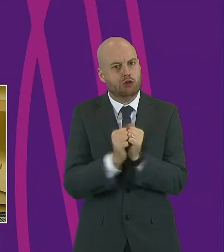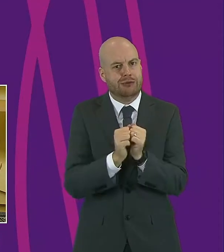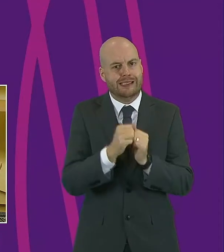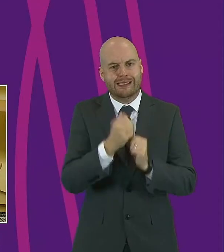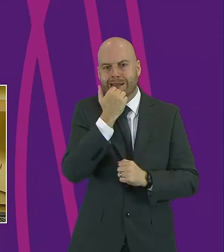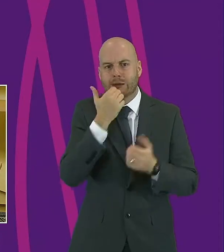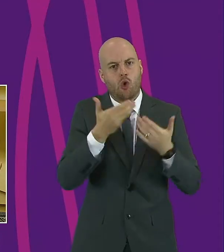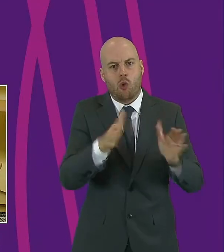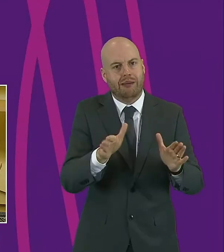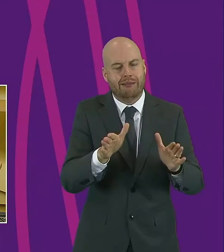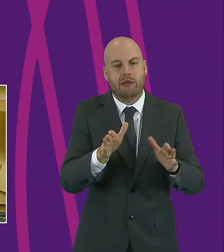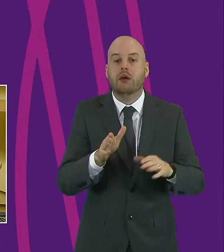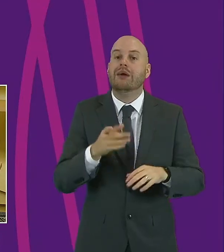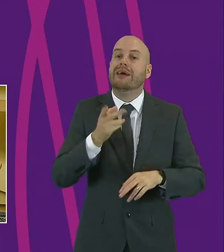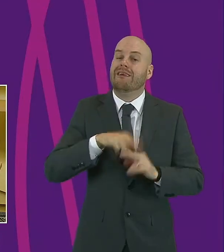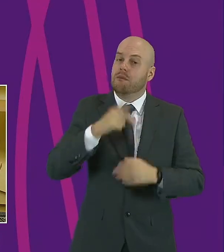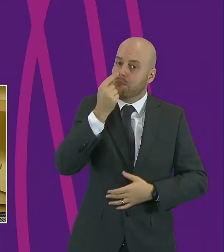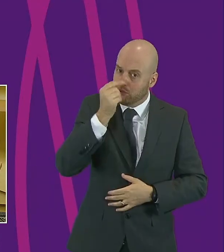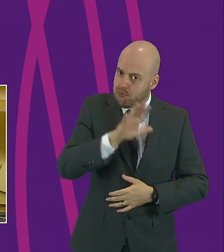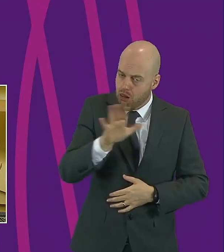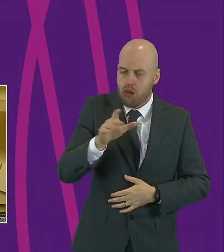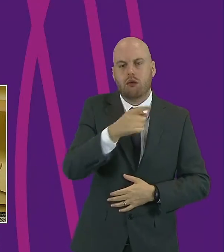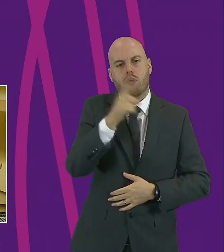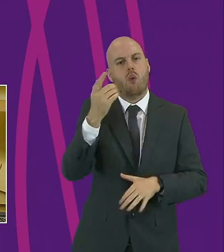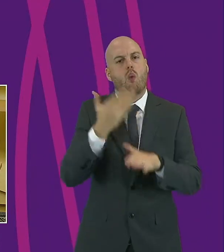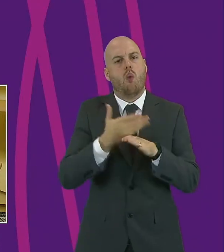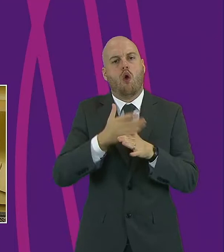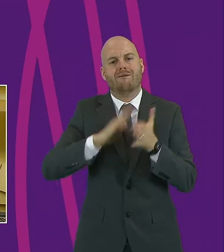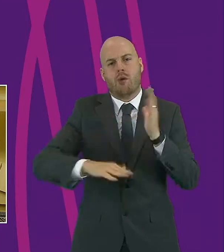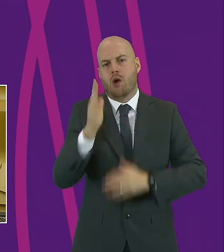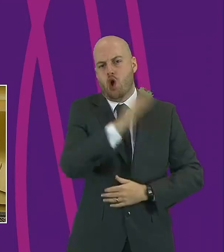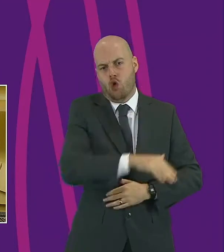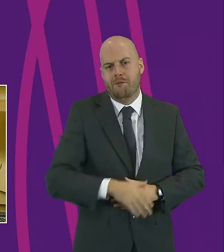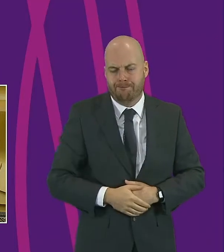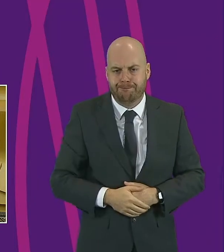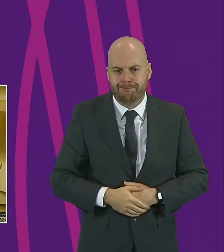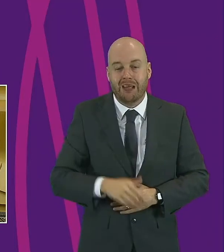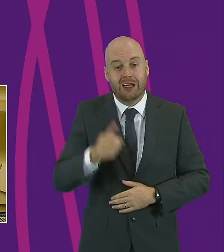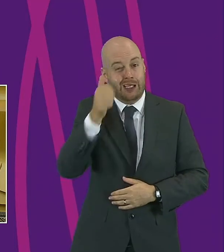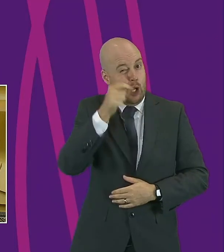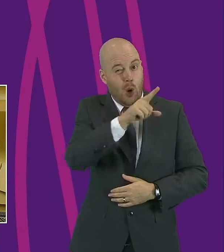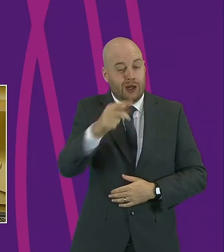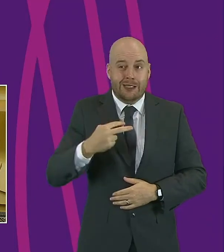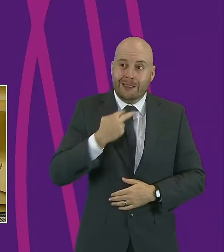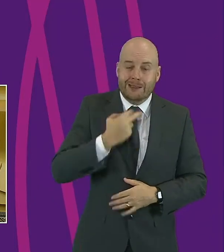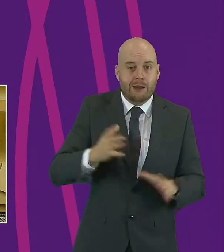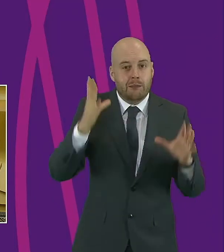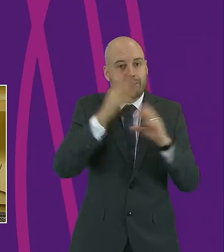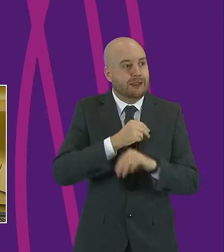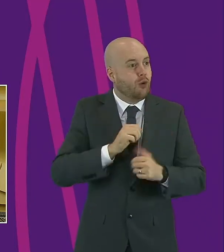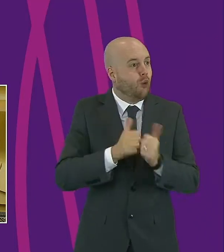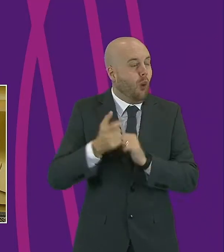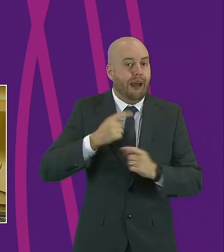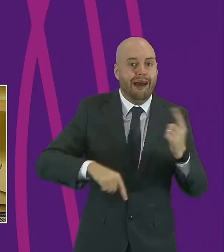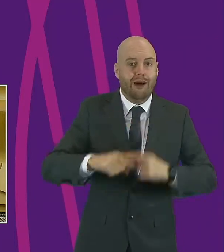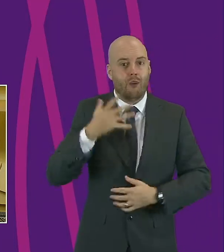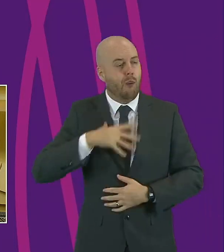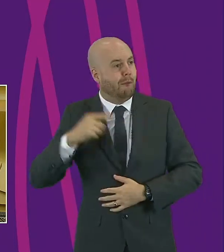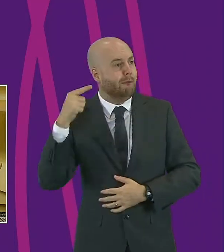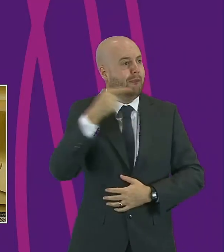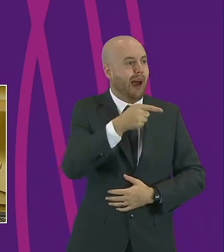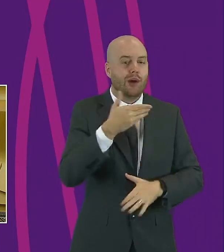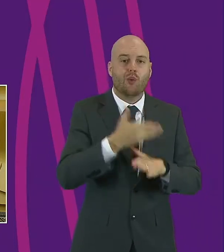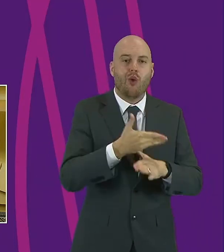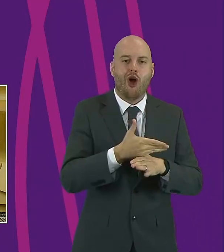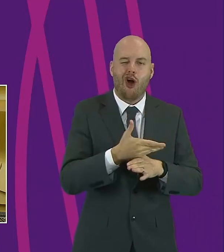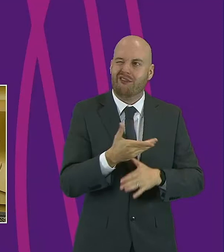the default position. I know that many office workers miss seeing their colleagues and many are keen to resume a more normal daily routine. I also know